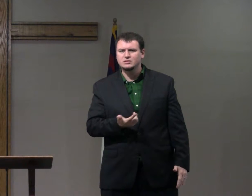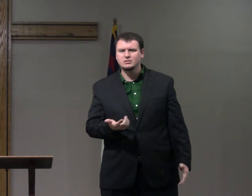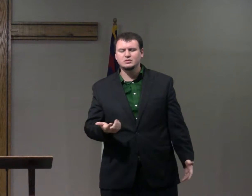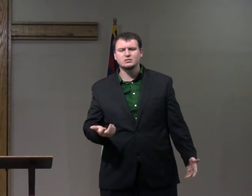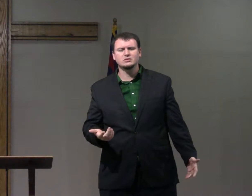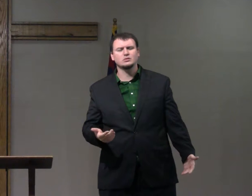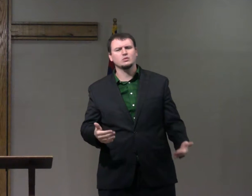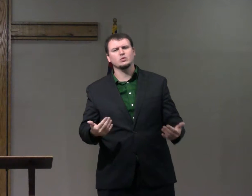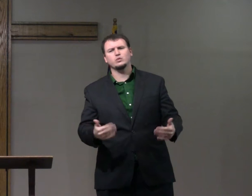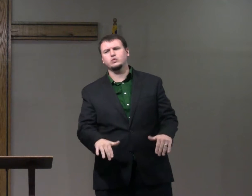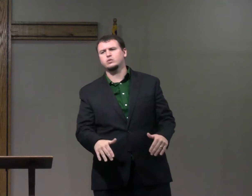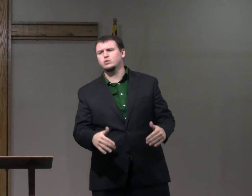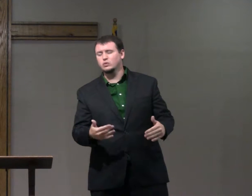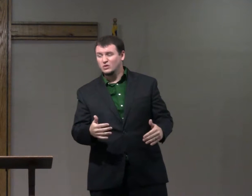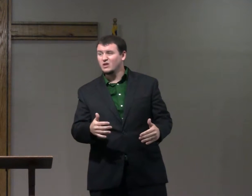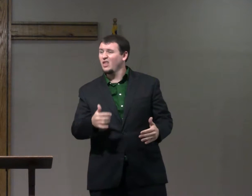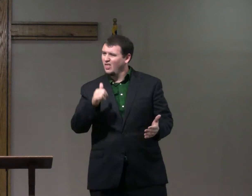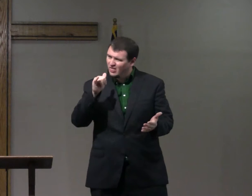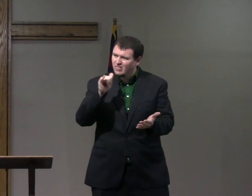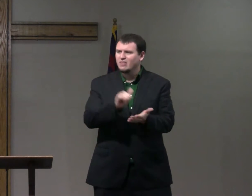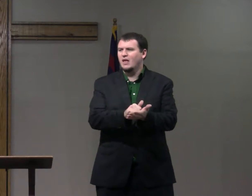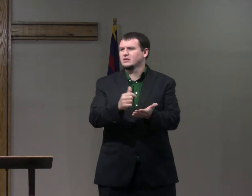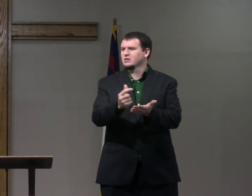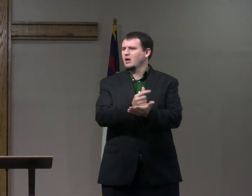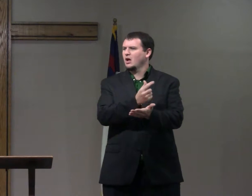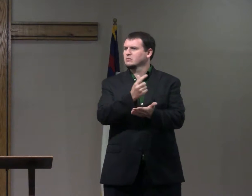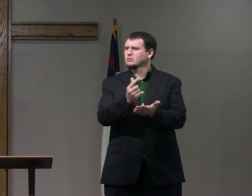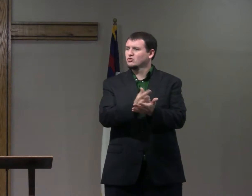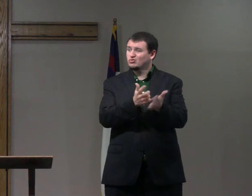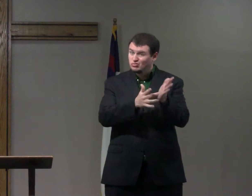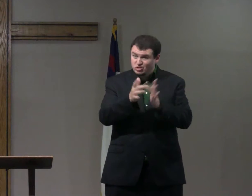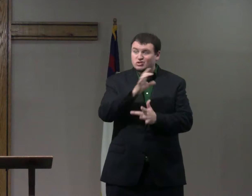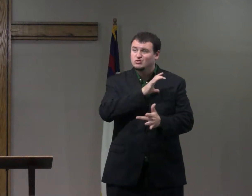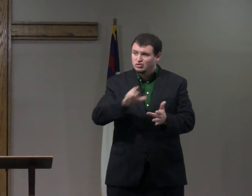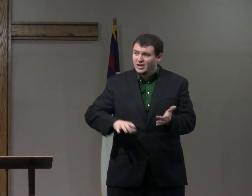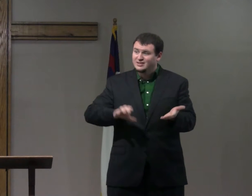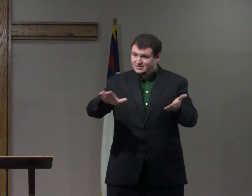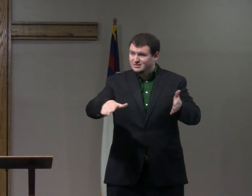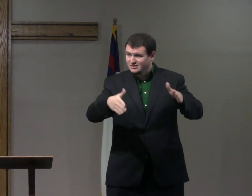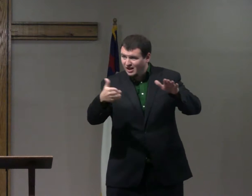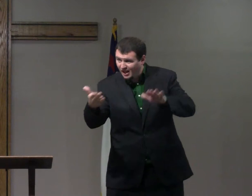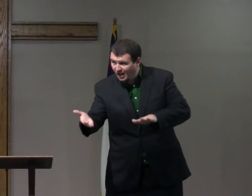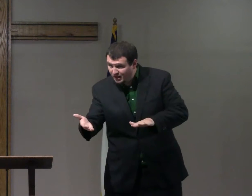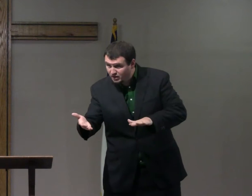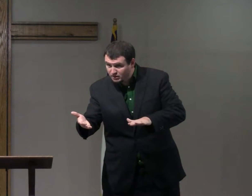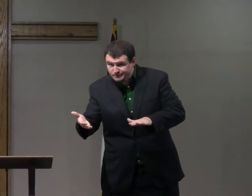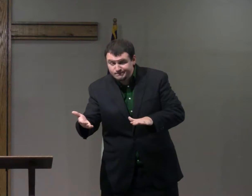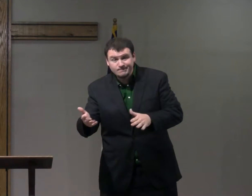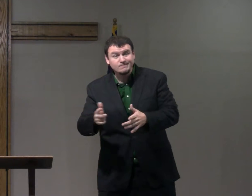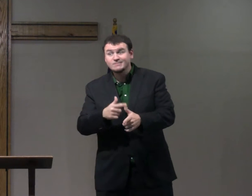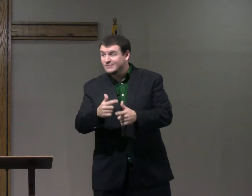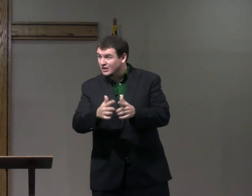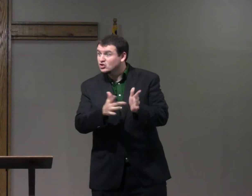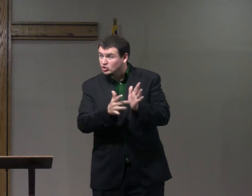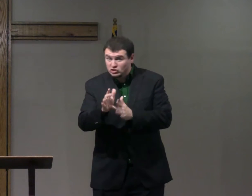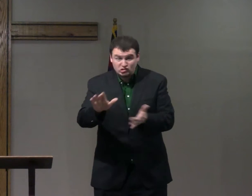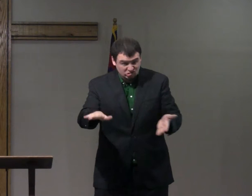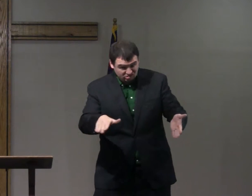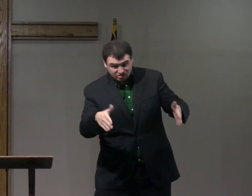He was willing to die on the cross for us. That is the gospel. Jesus'